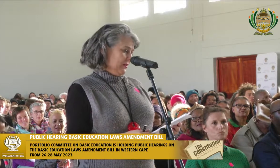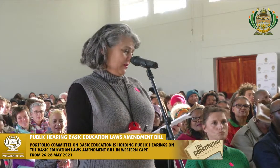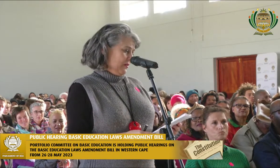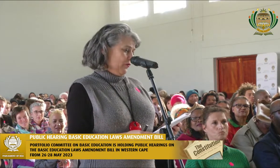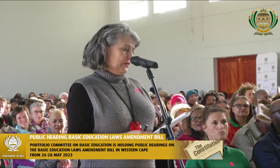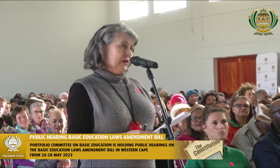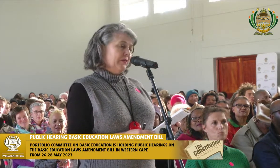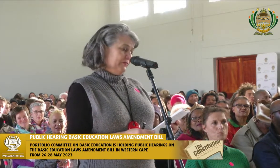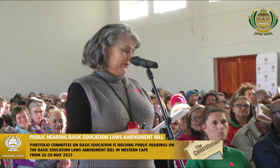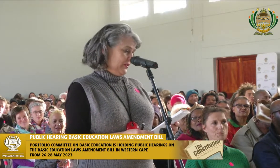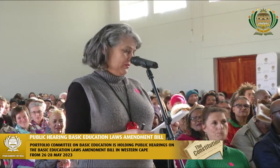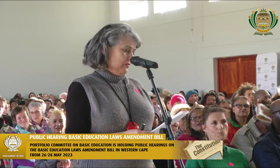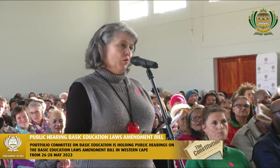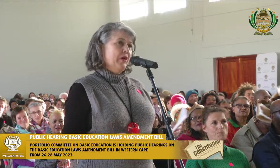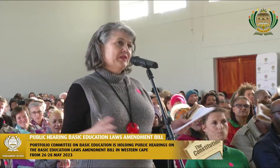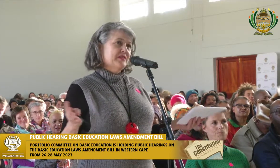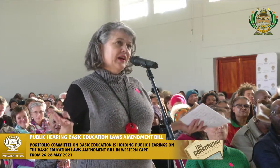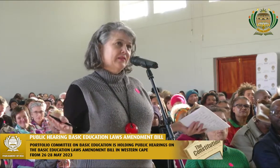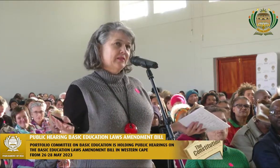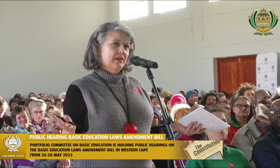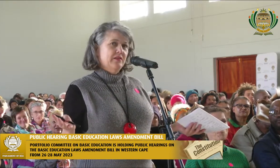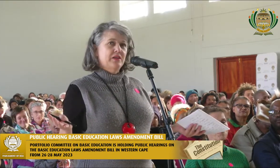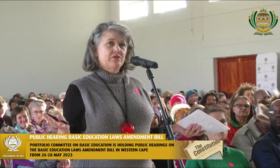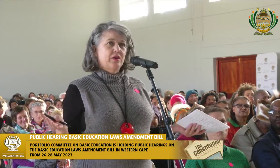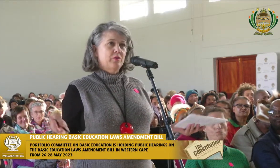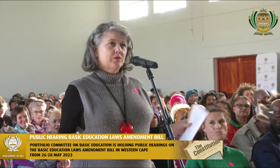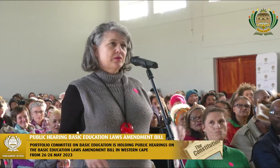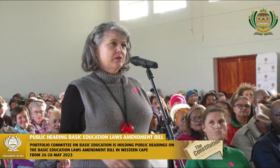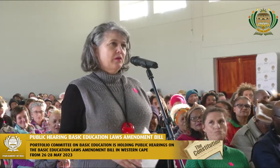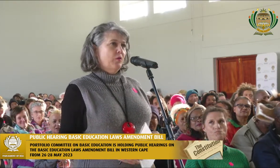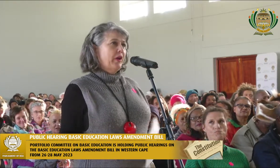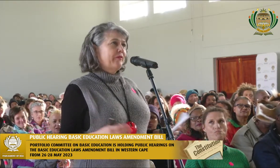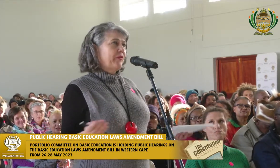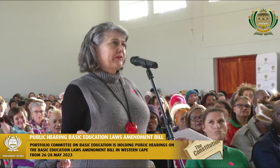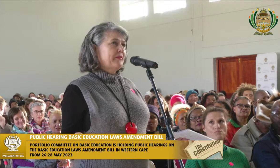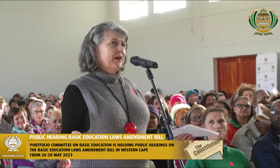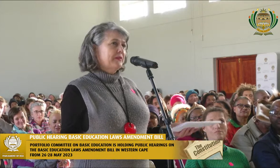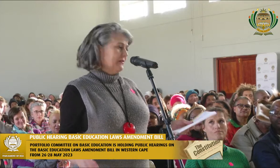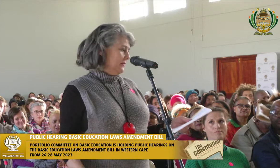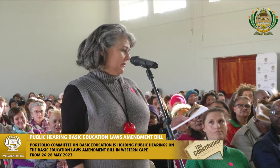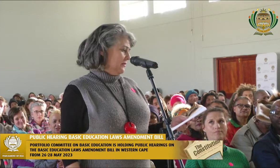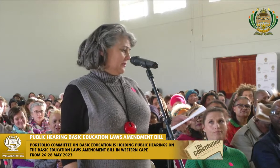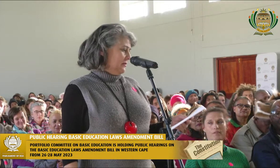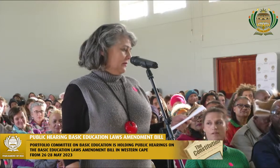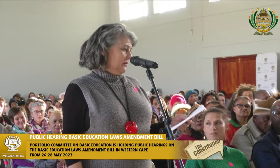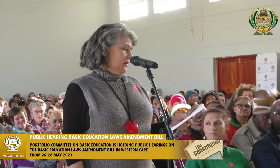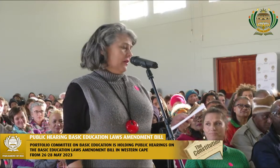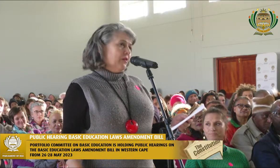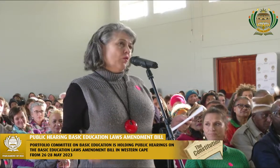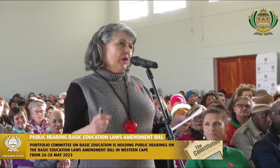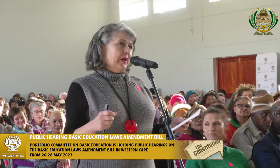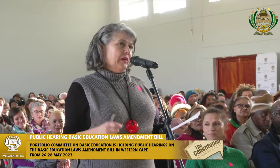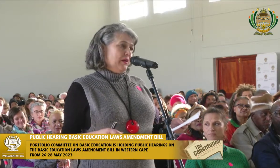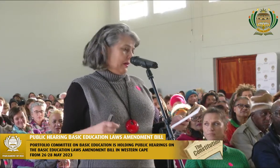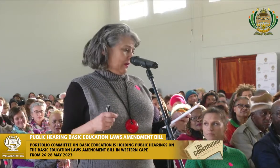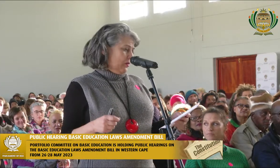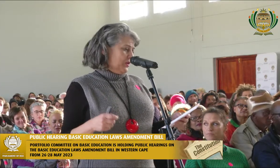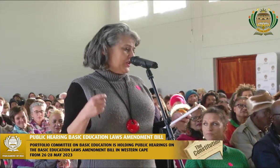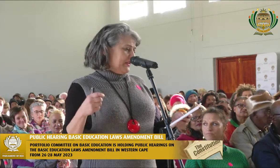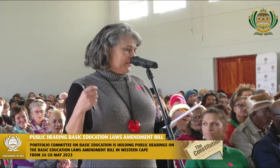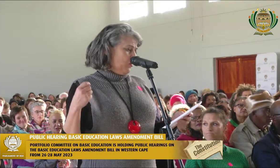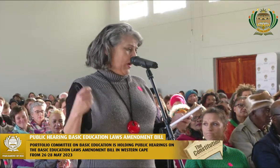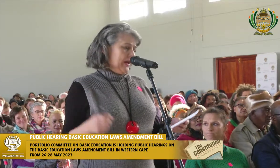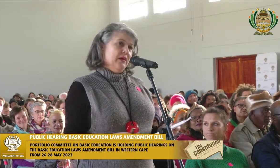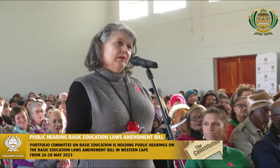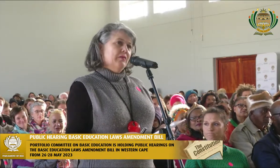1400s, 1452. Where is that in the history books? Where have you written that? The Koi